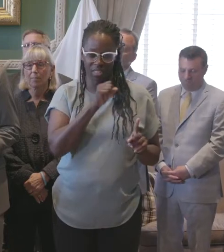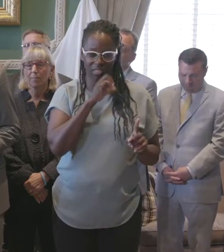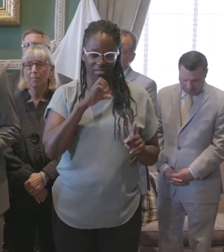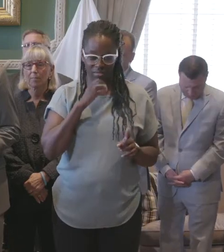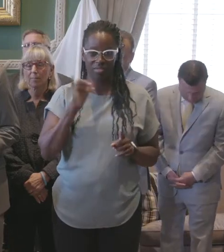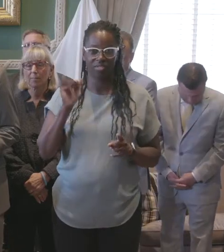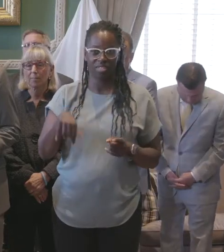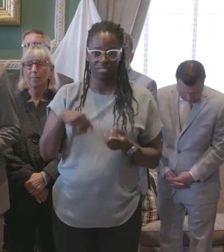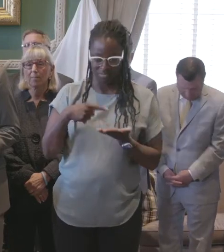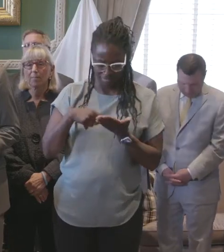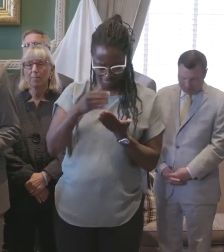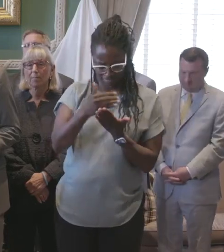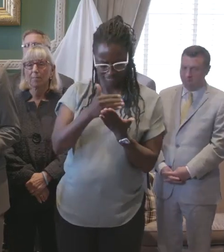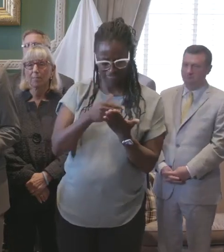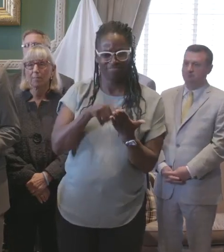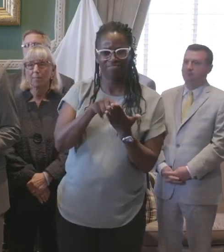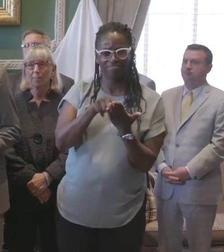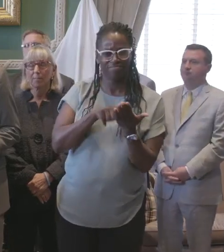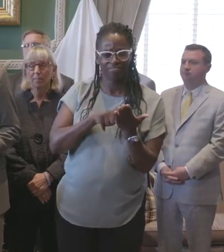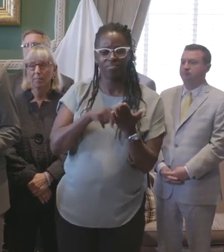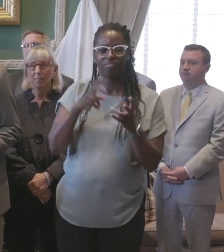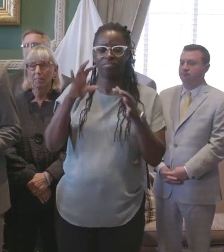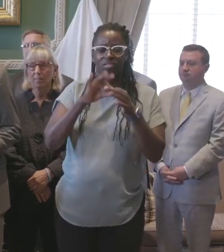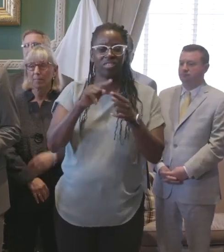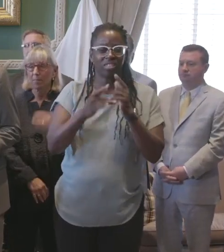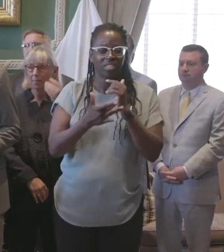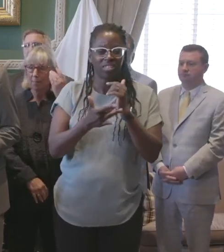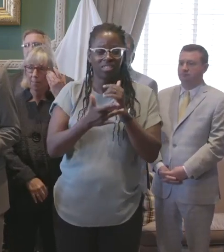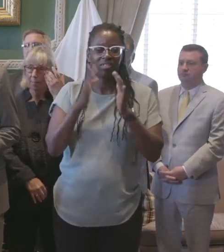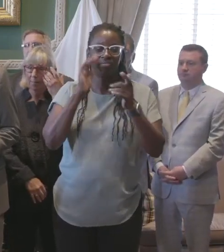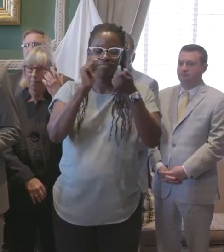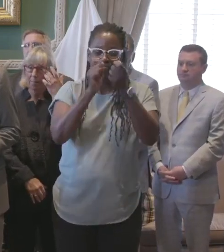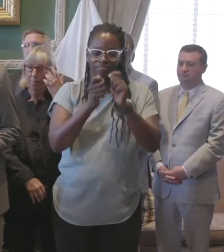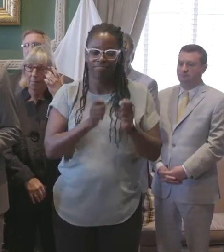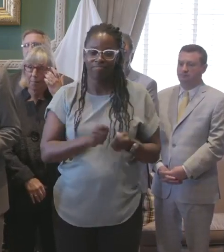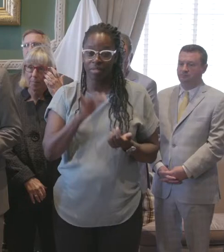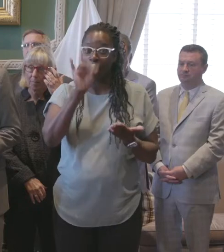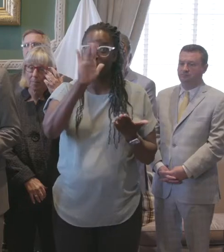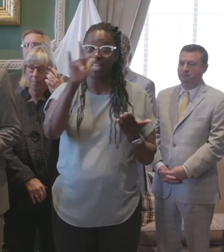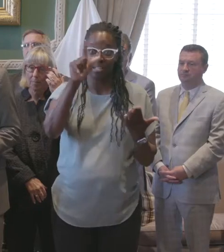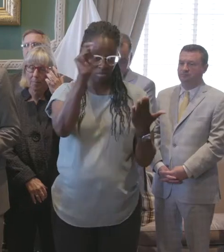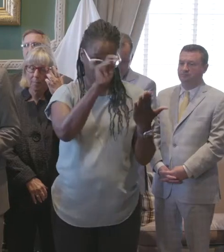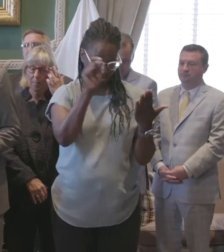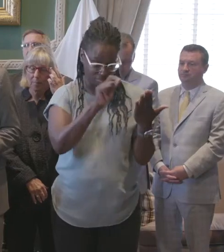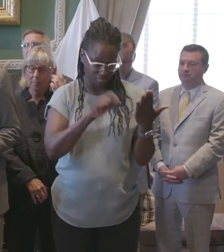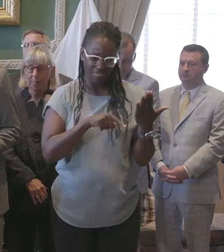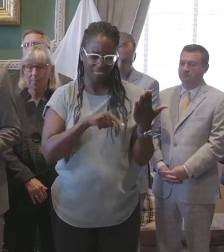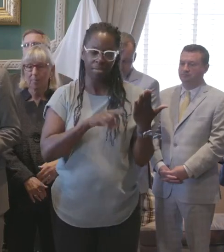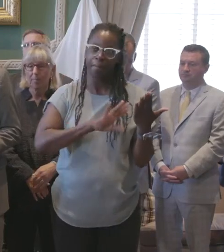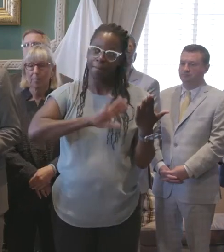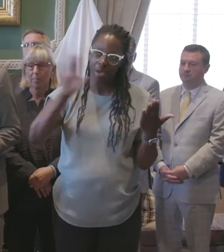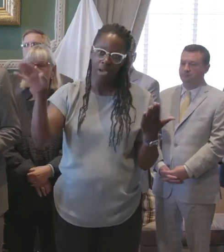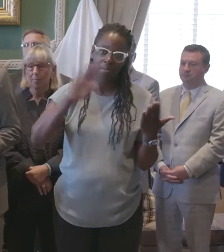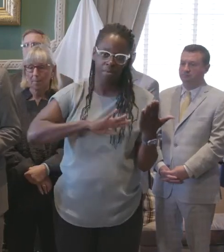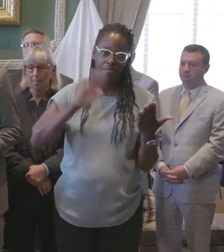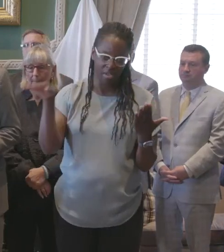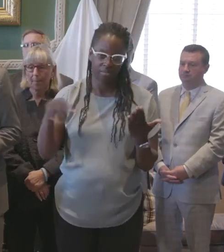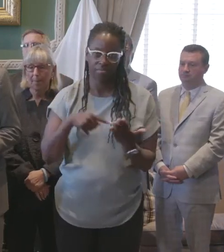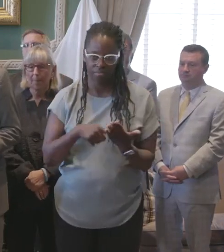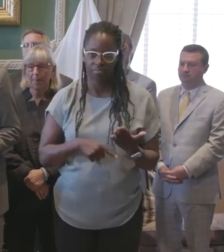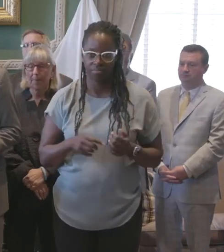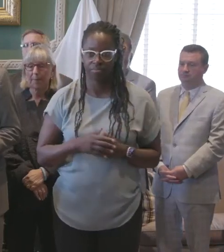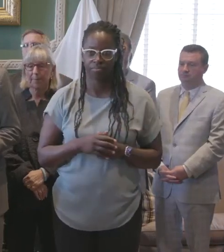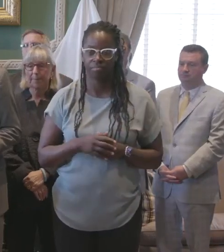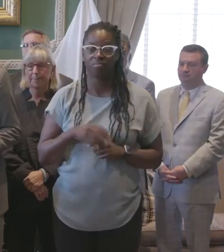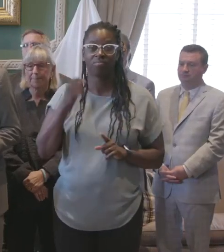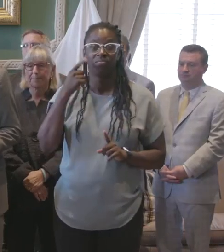of a technical correction in that the language as it's currently drafted would have MassHealth sending member notices to members that may not necessarily qualify for those programs,